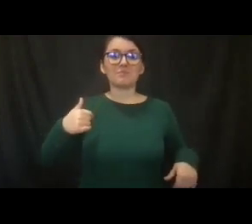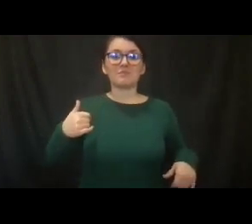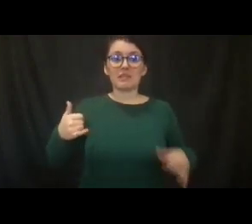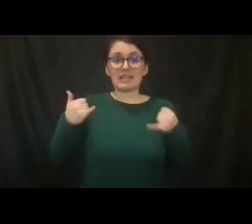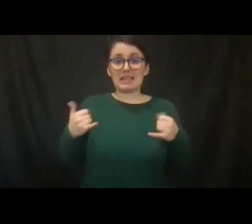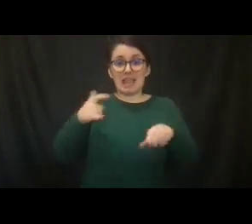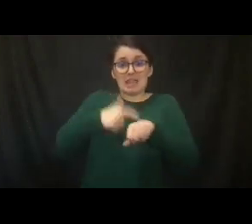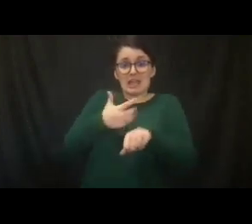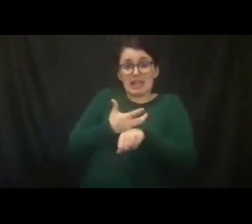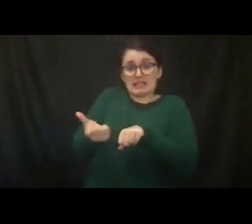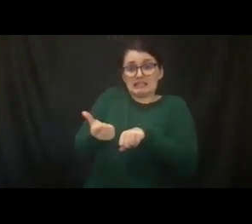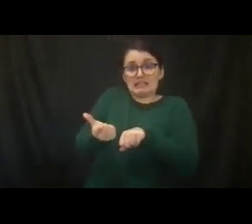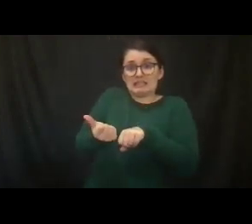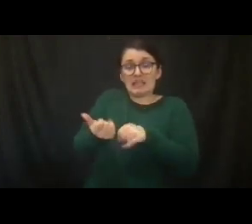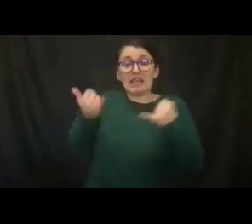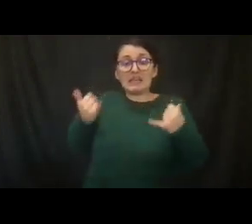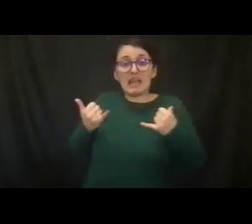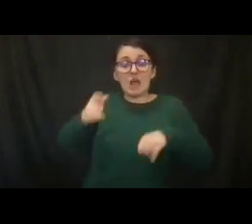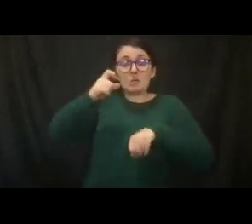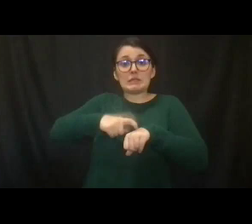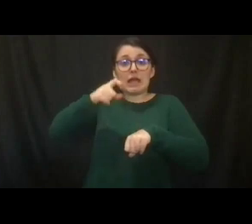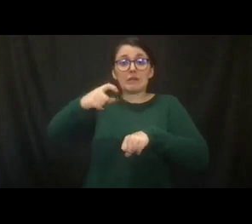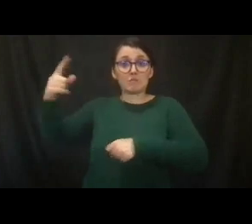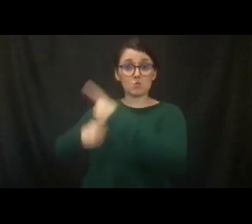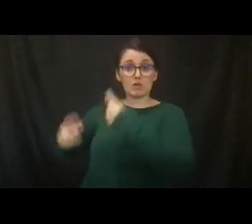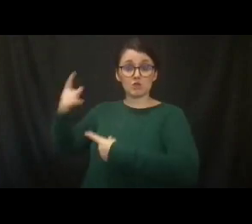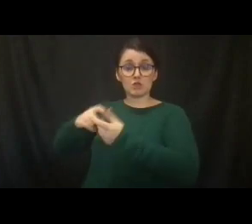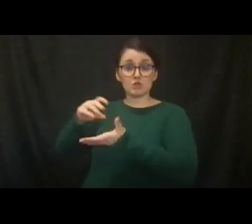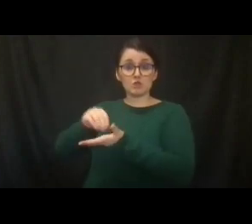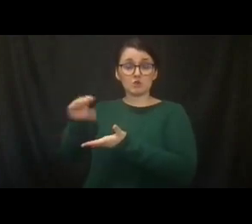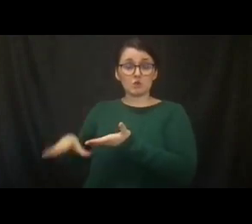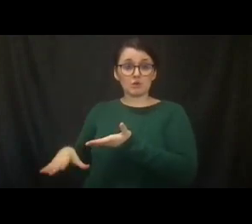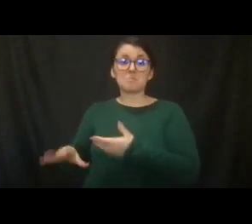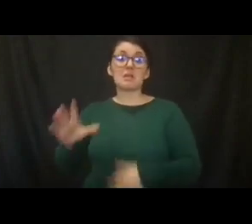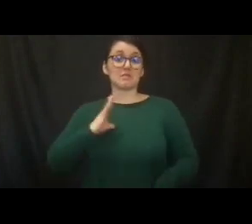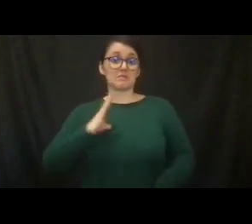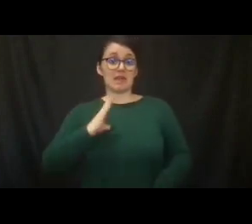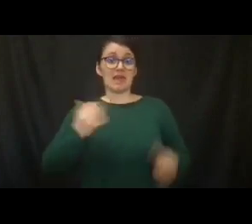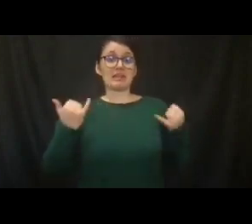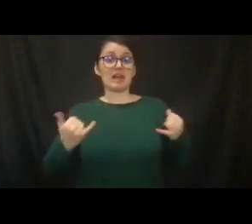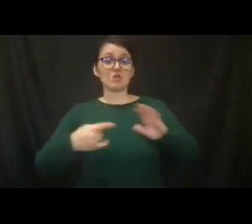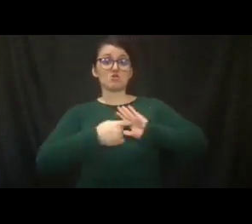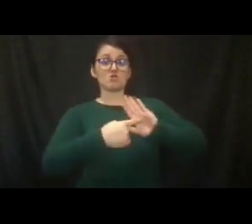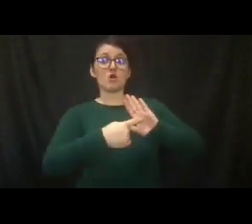we start taking some questions? Yeah, Or do you have absolutely. more to share? No, that's okay. I was just going to show you on the other side over here is where we collect our